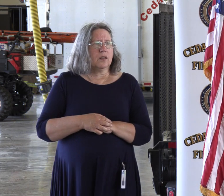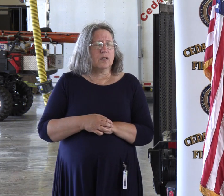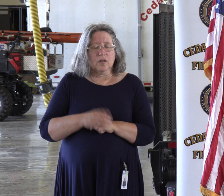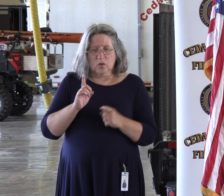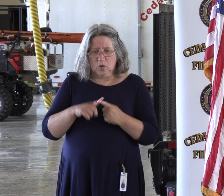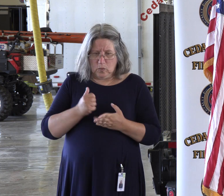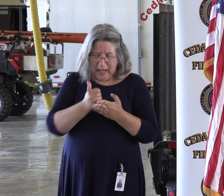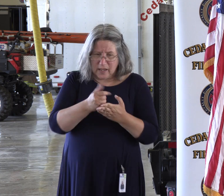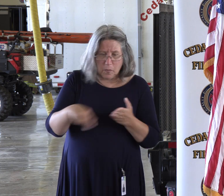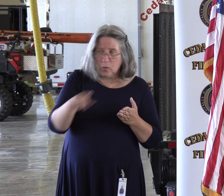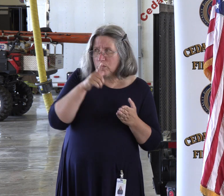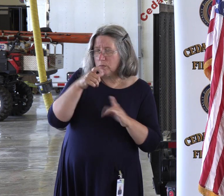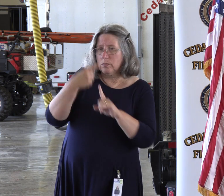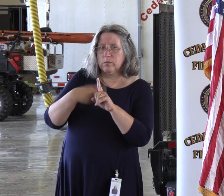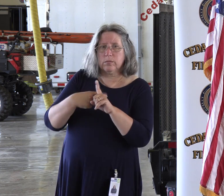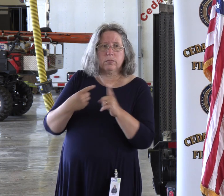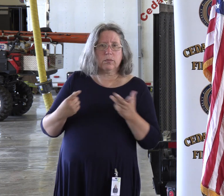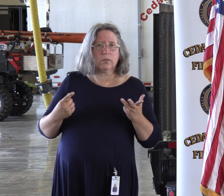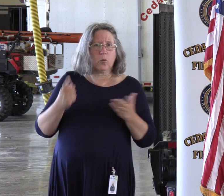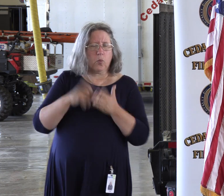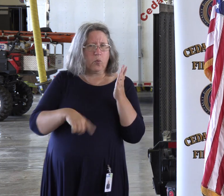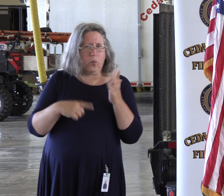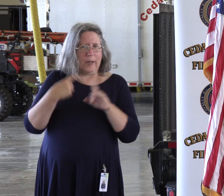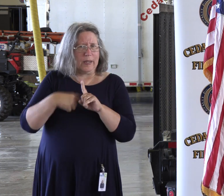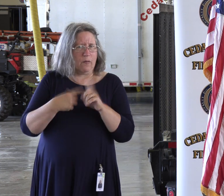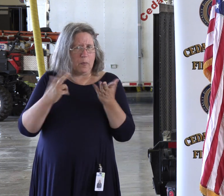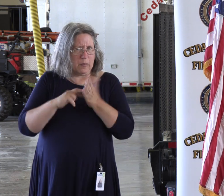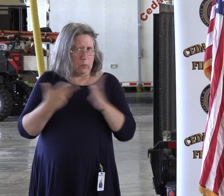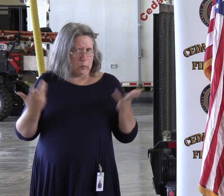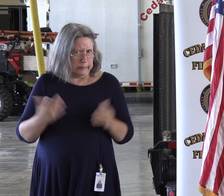assist those tenants. Do you know what that assistance